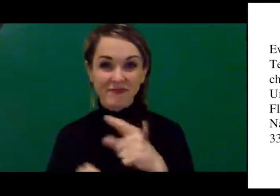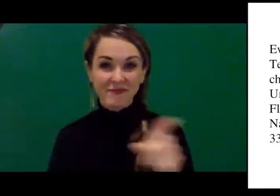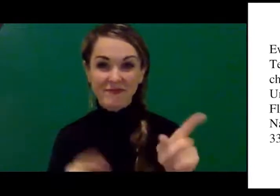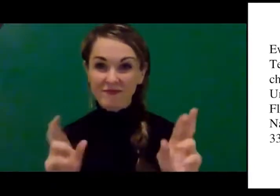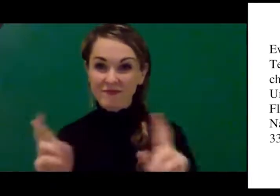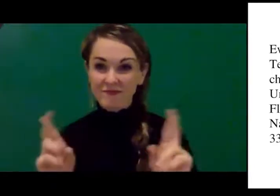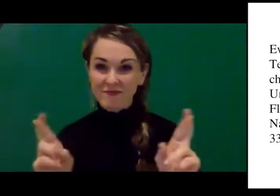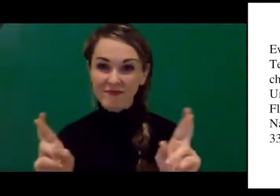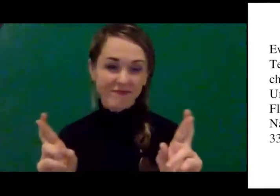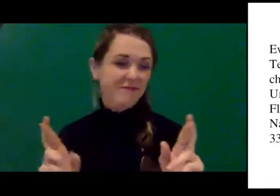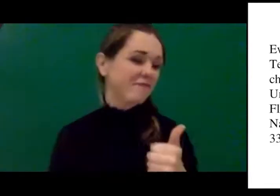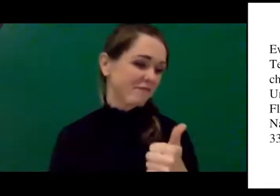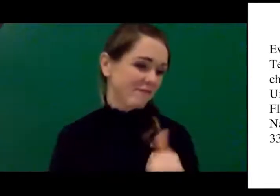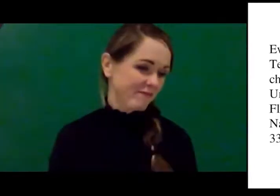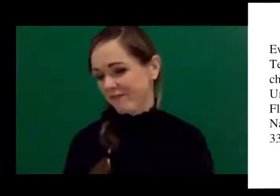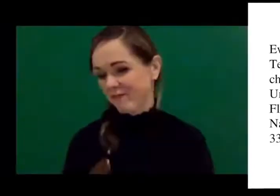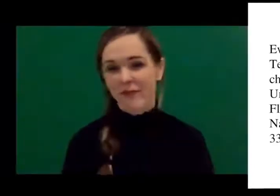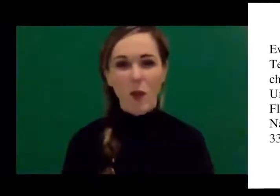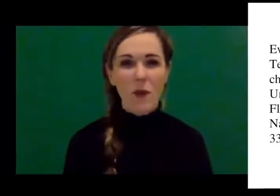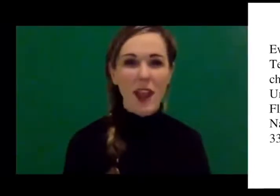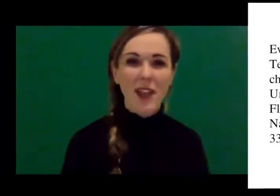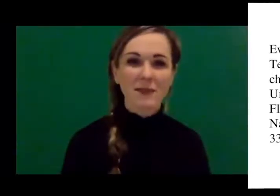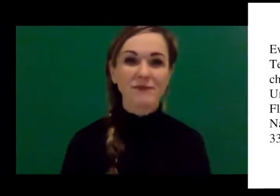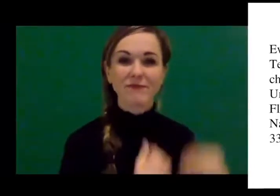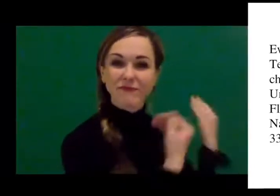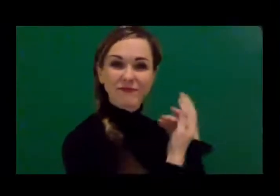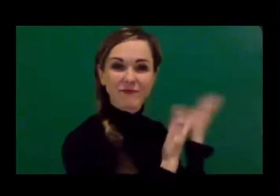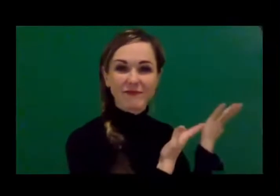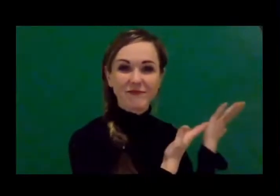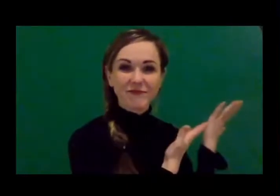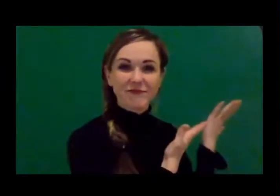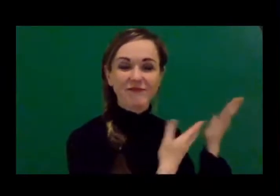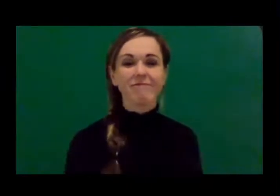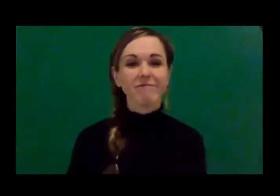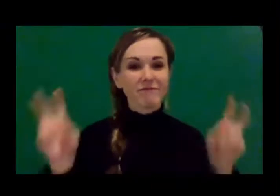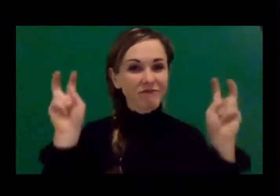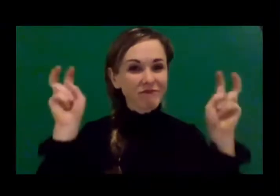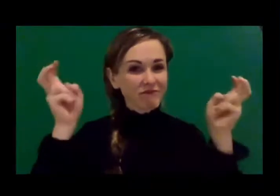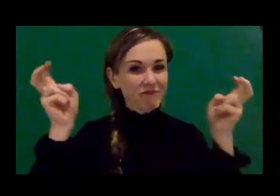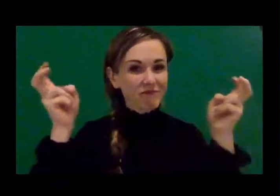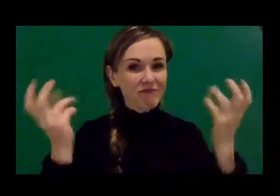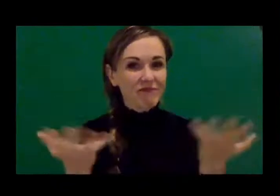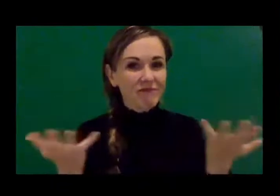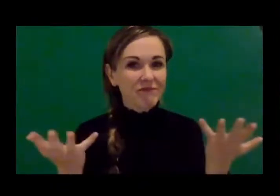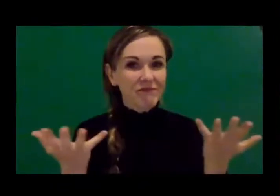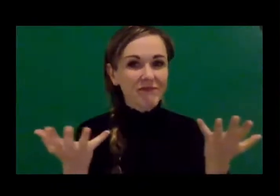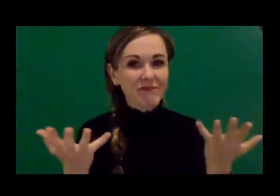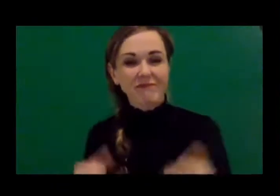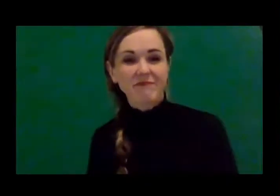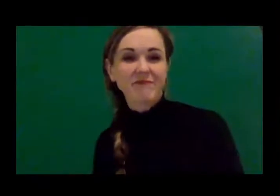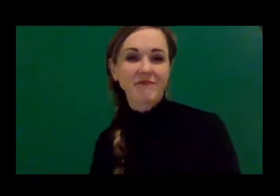Awesome. Okay. The title is The